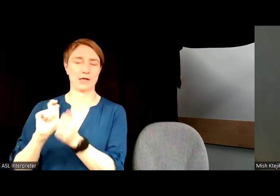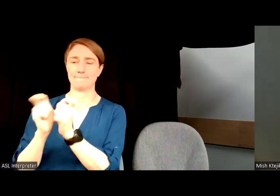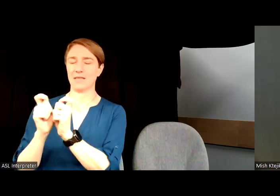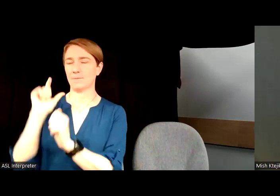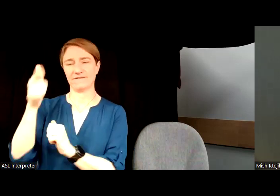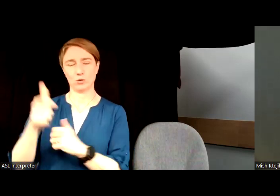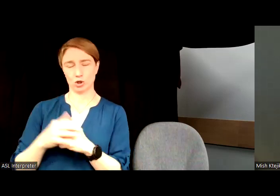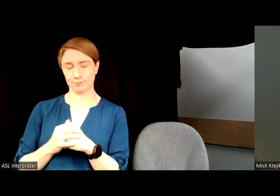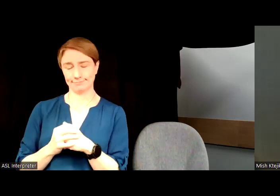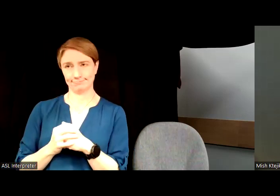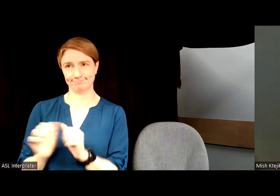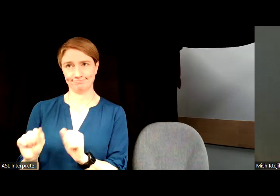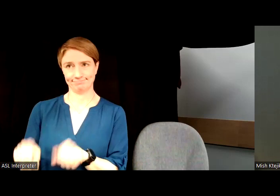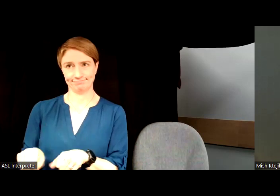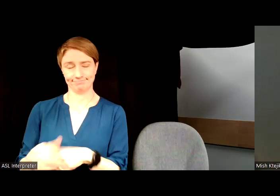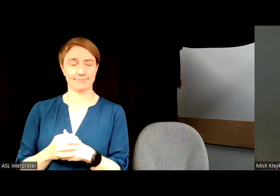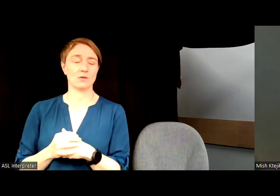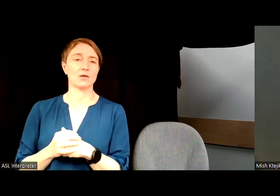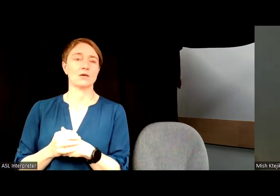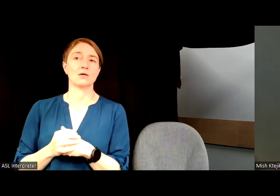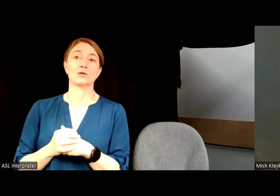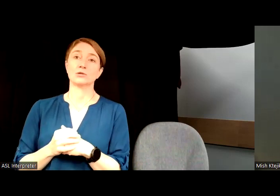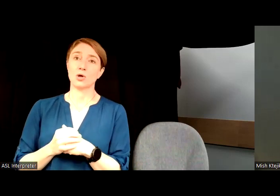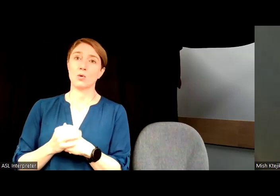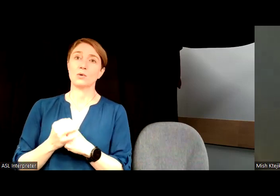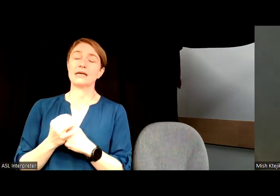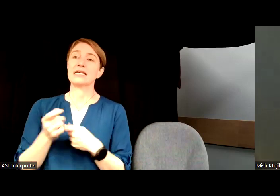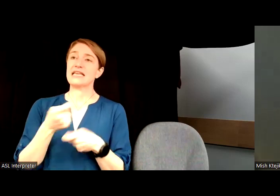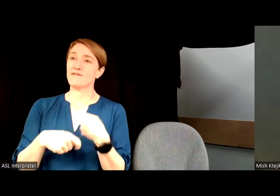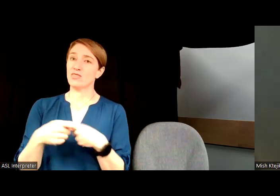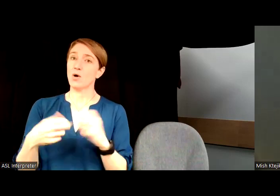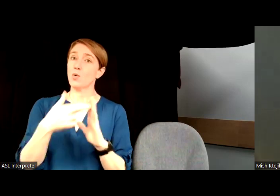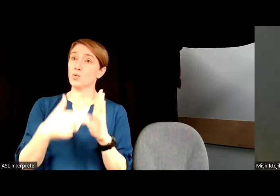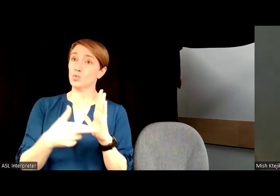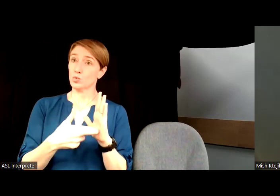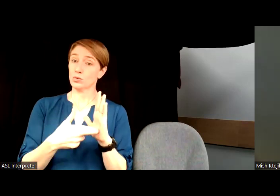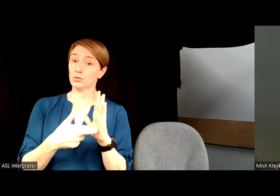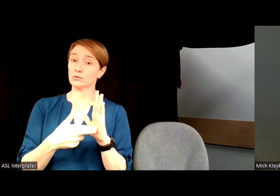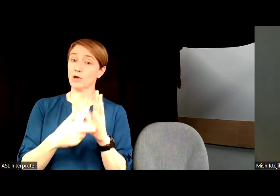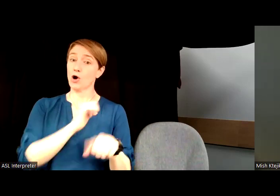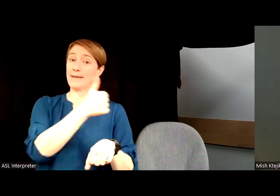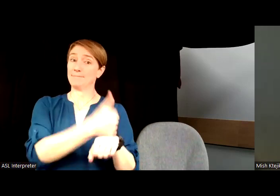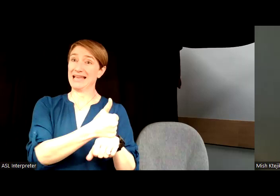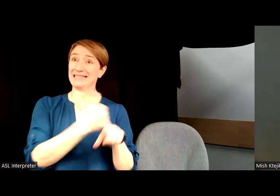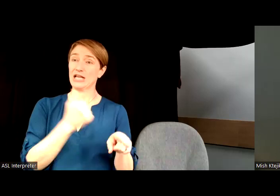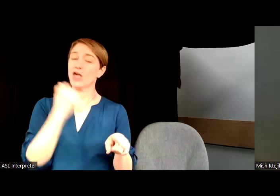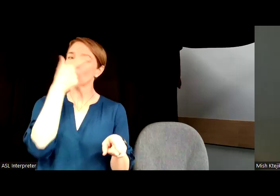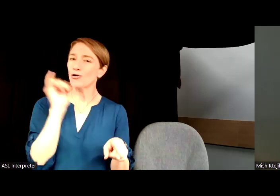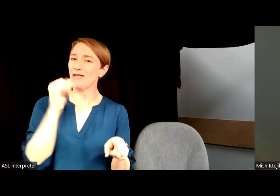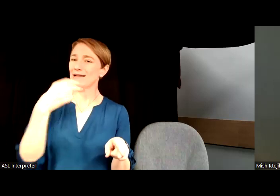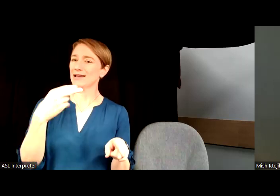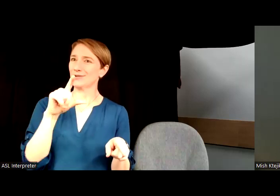future. And so even though rules could be in place that would look like what HLO